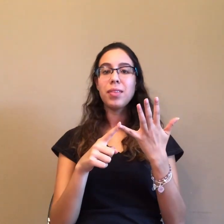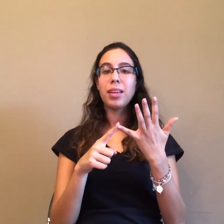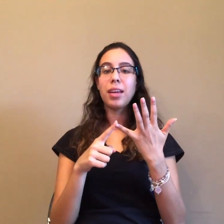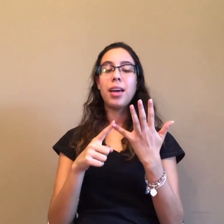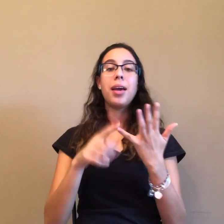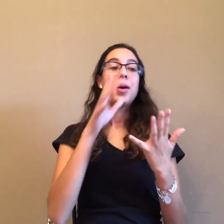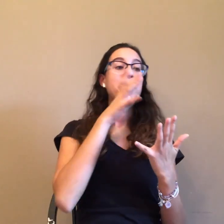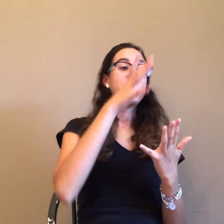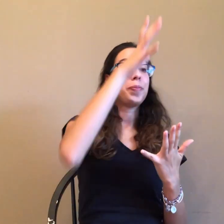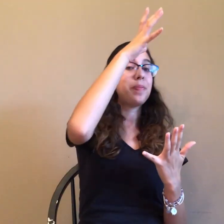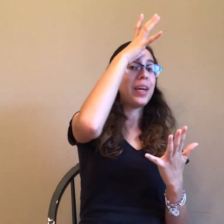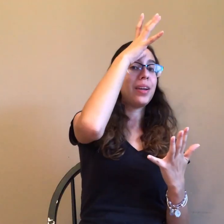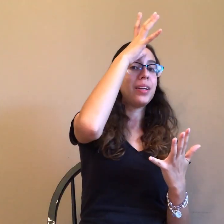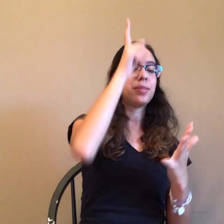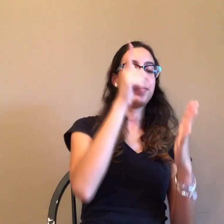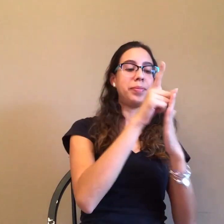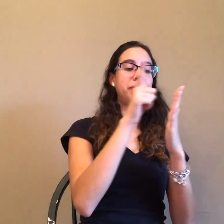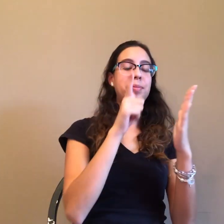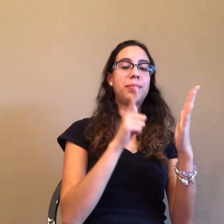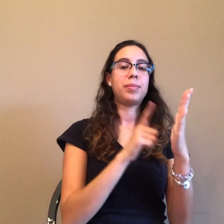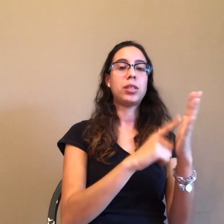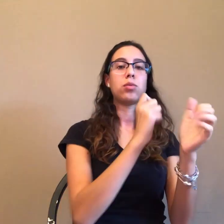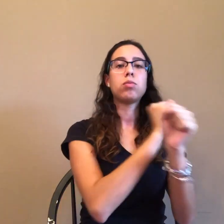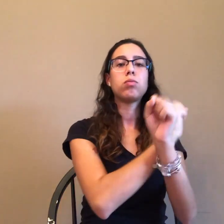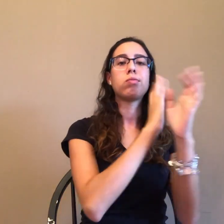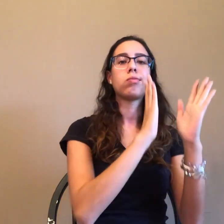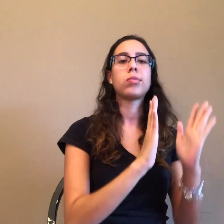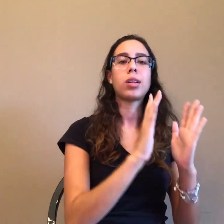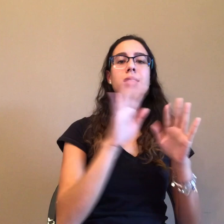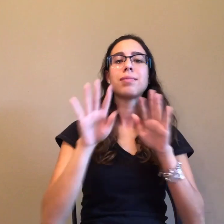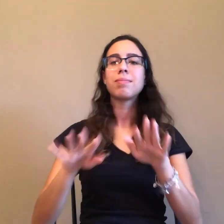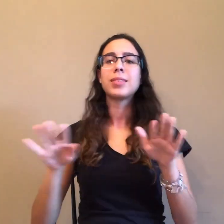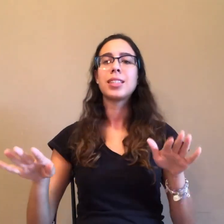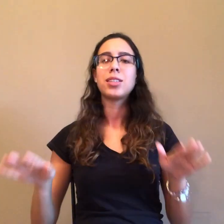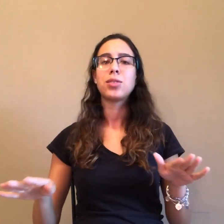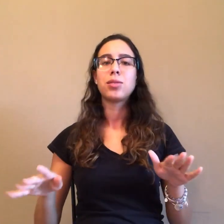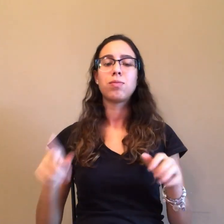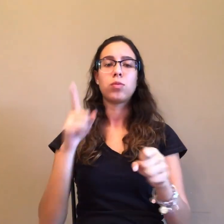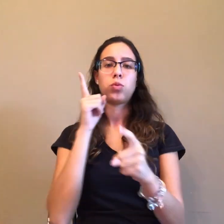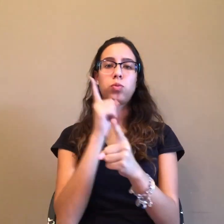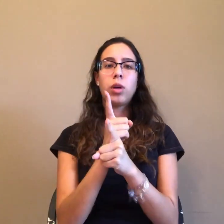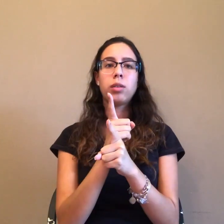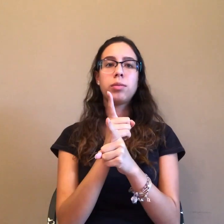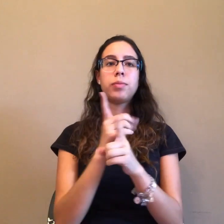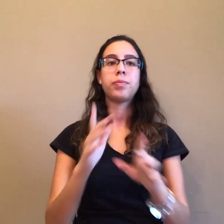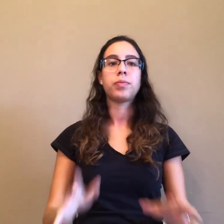The fifth topic is parents, legal guardians, and children's rights.